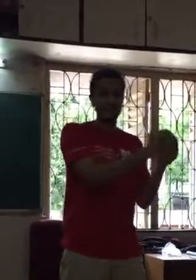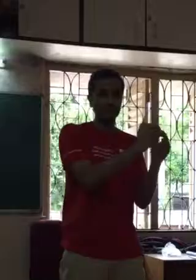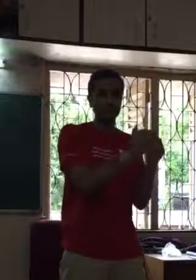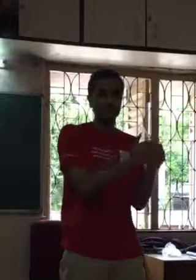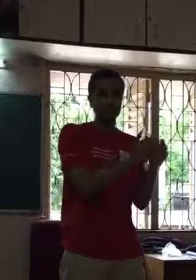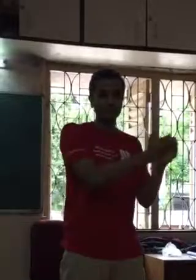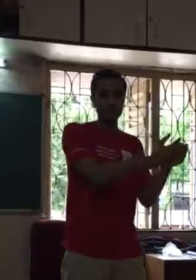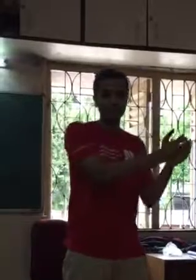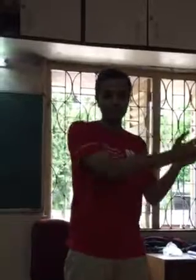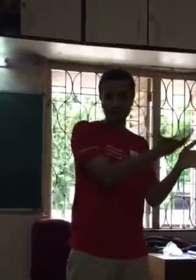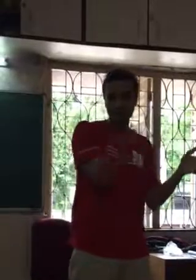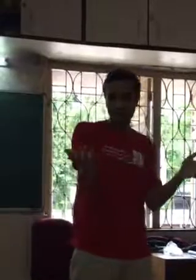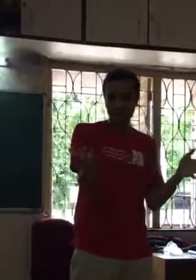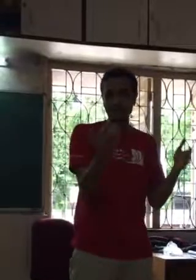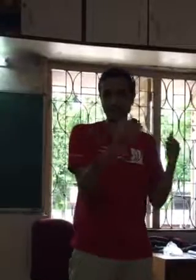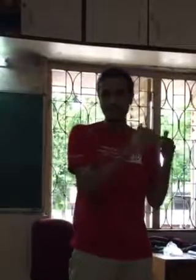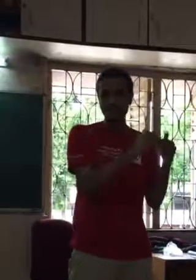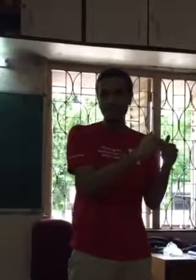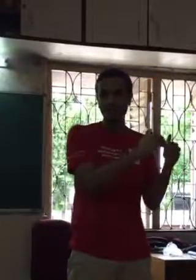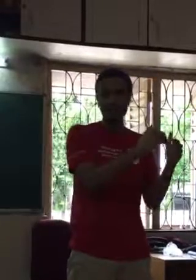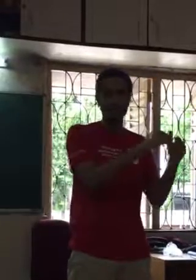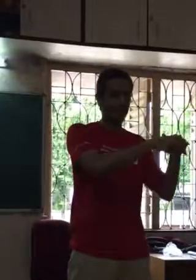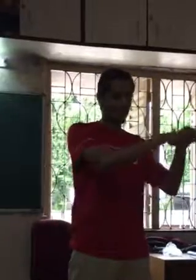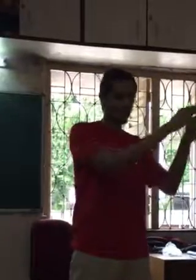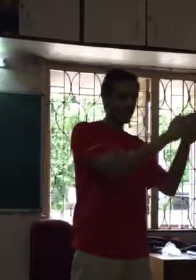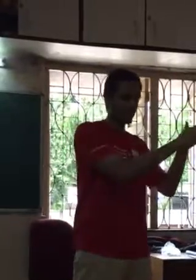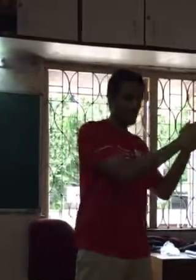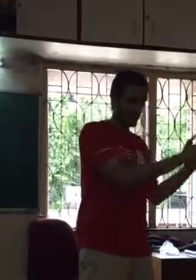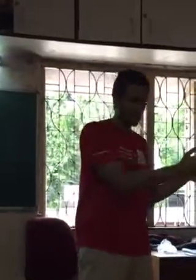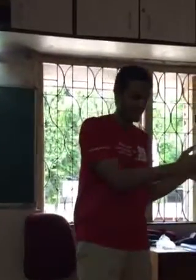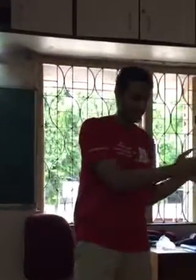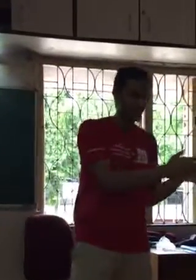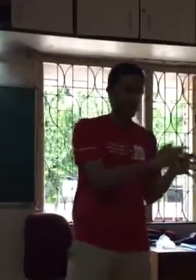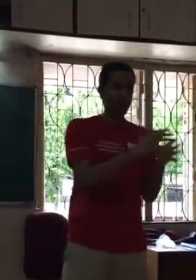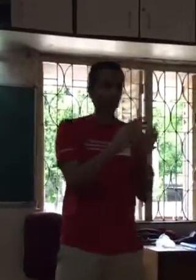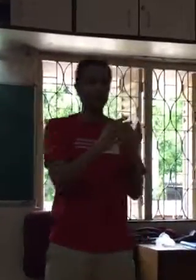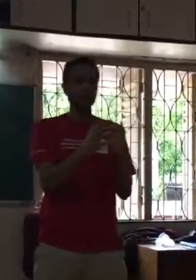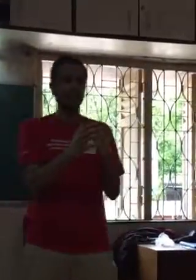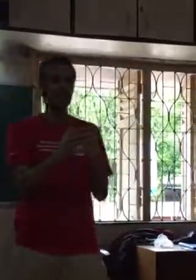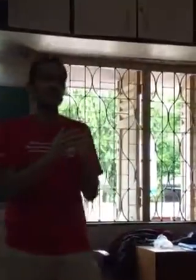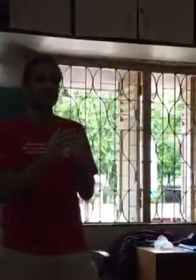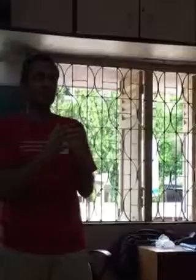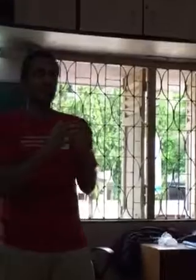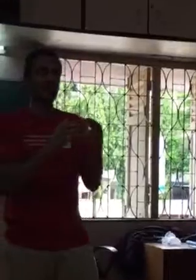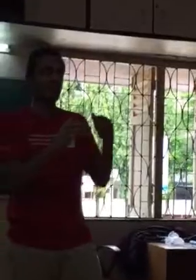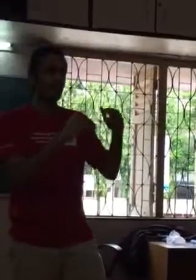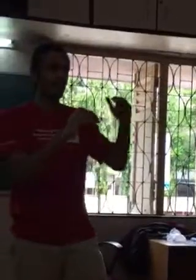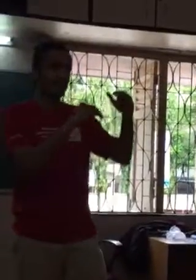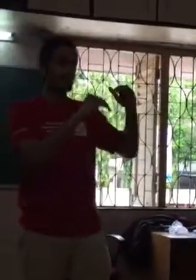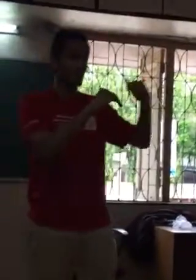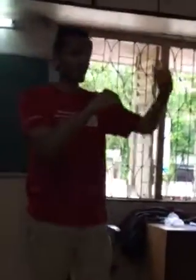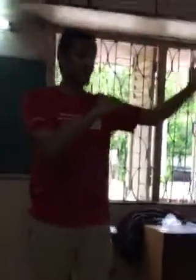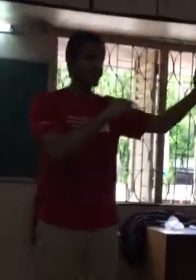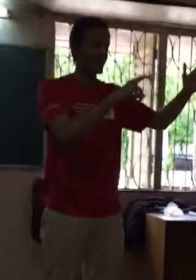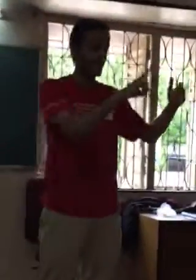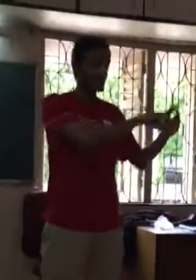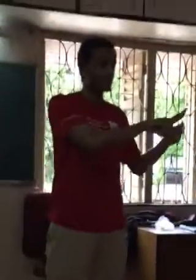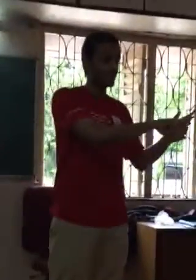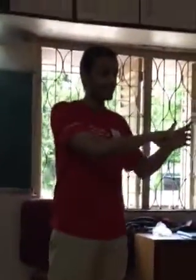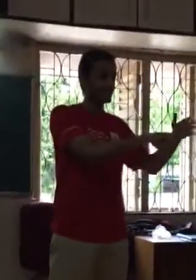if we release more CO2 than that budget entails, we will then surpass that 2 degrees